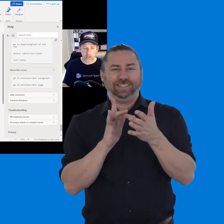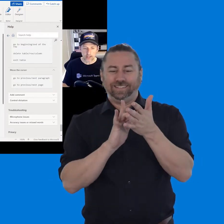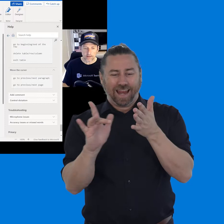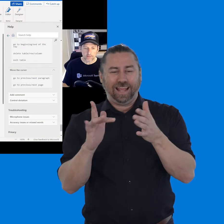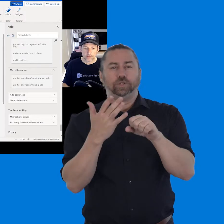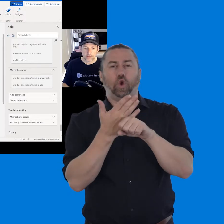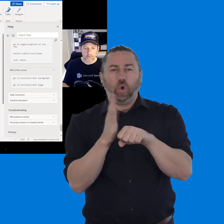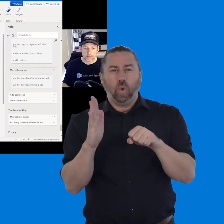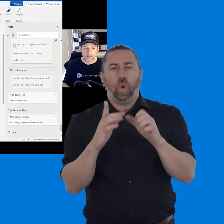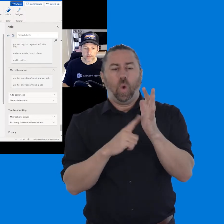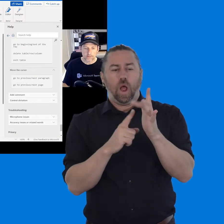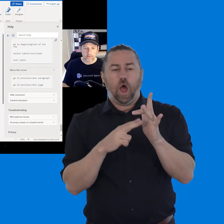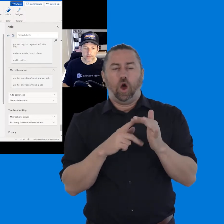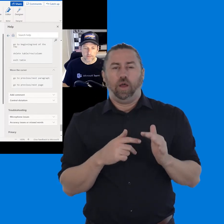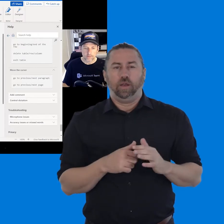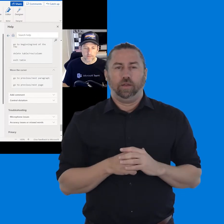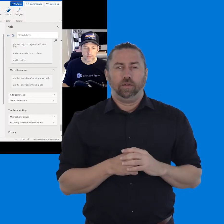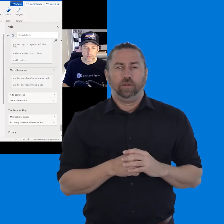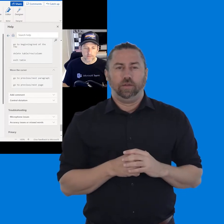Delete new line.